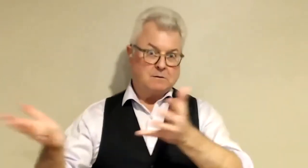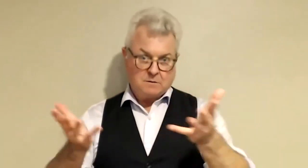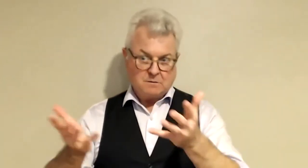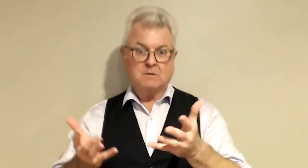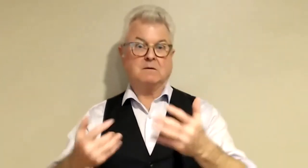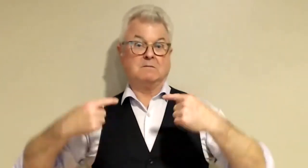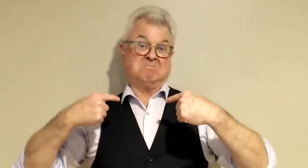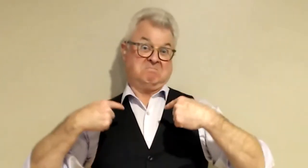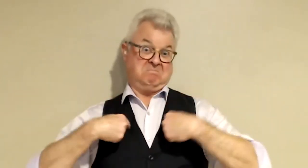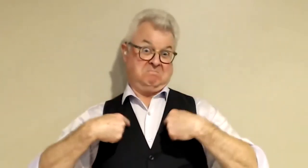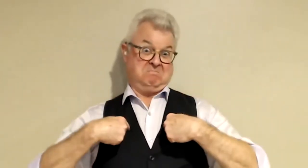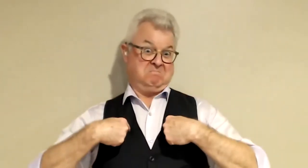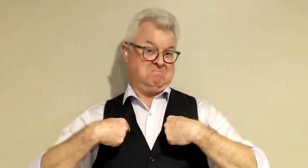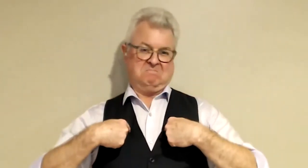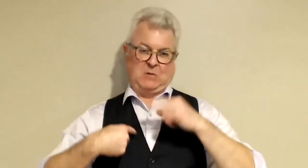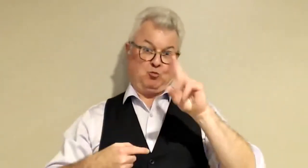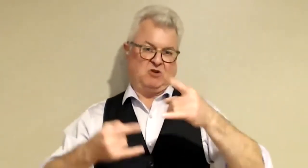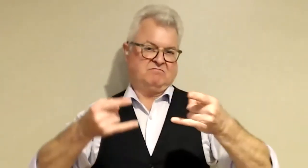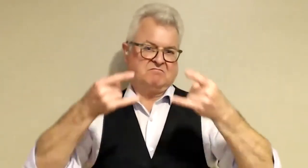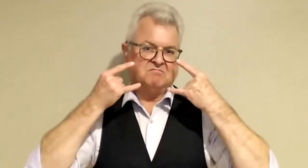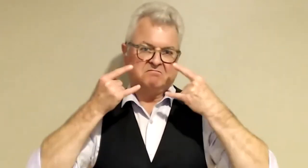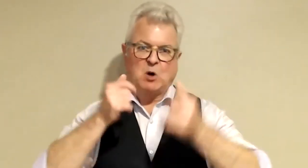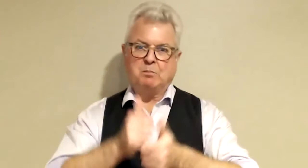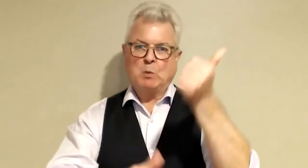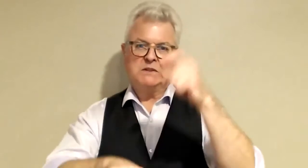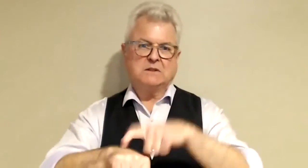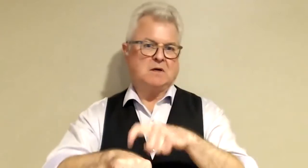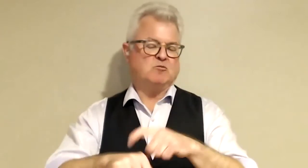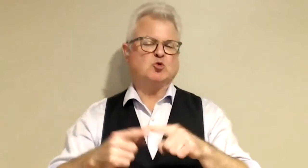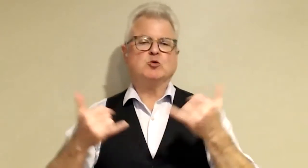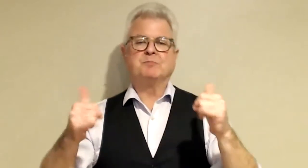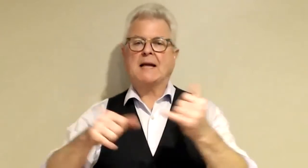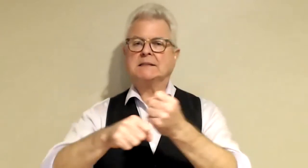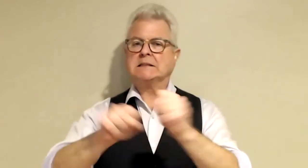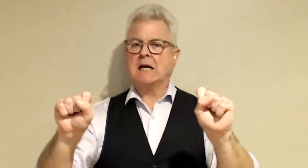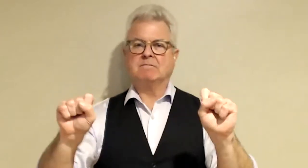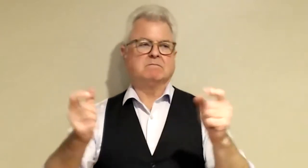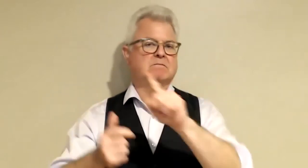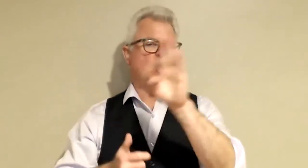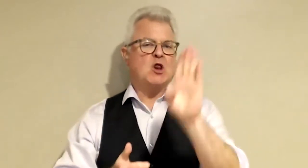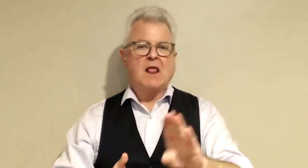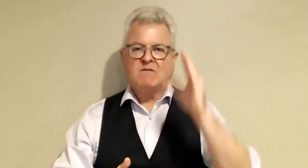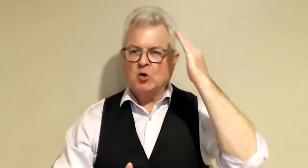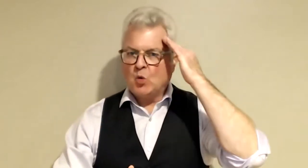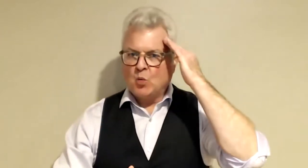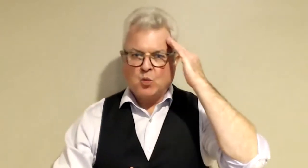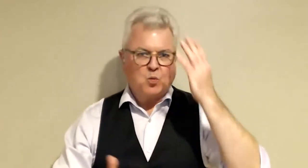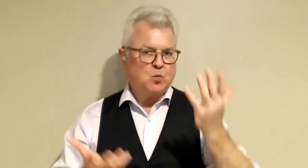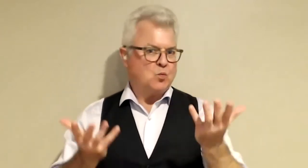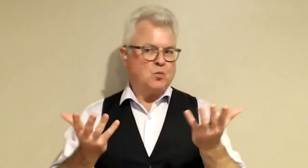not, outdoors and indoors. I personally would mask at all times, okay, just to be on the safe side, because you would